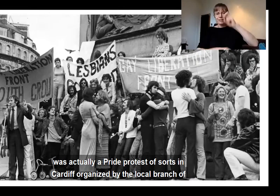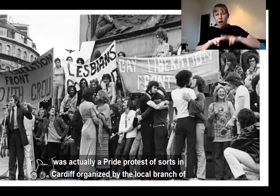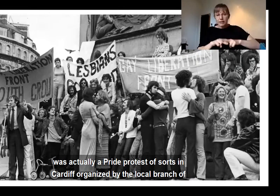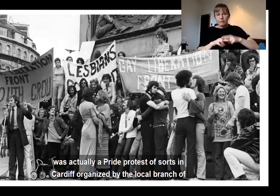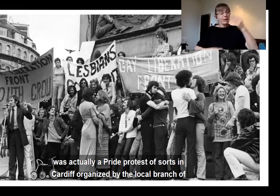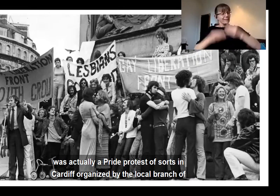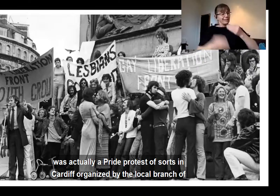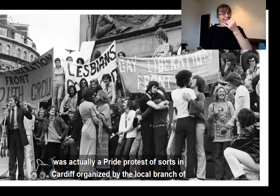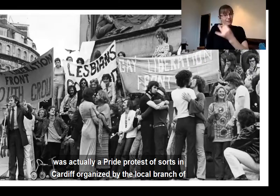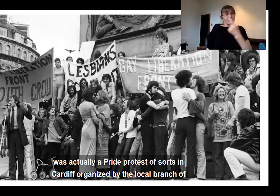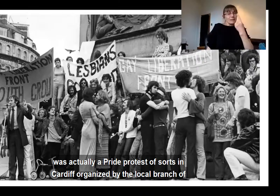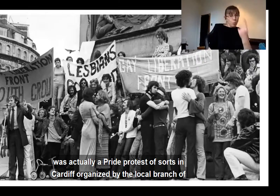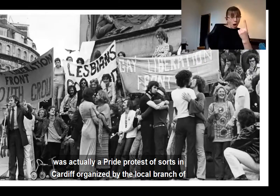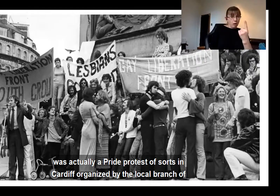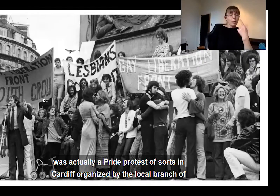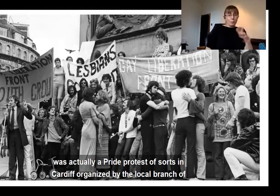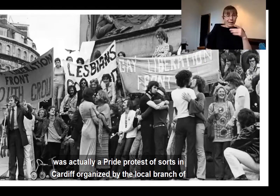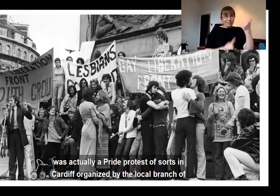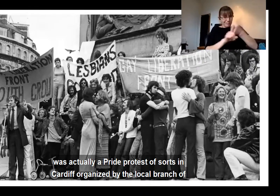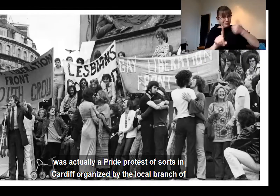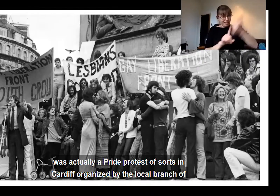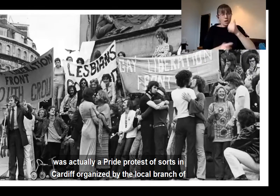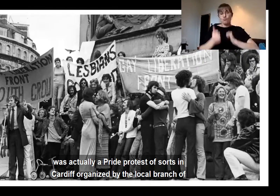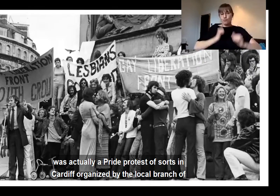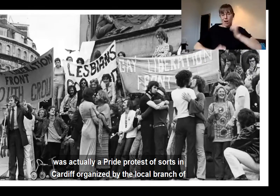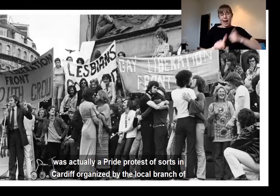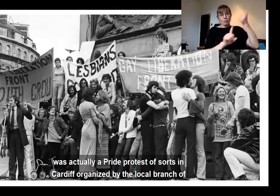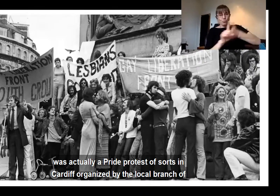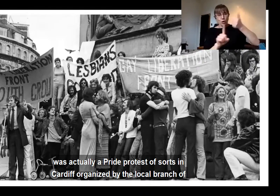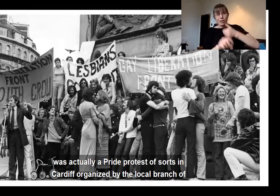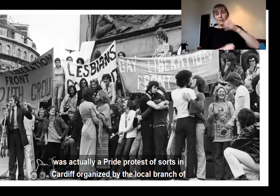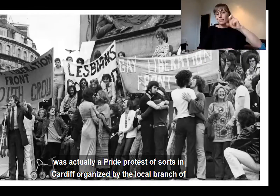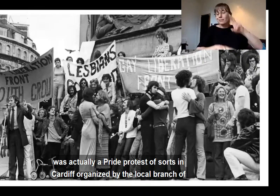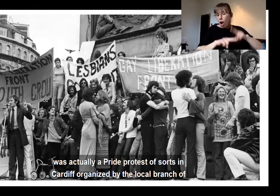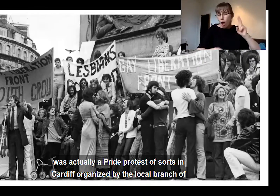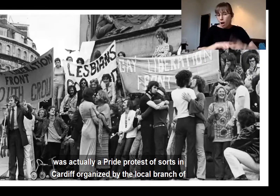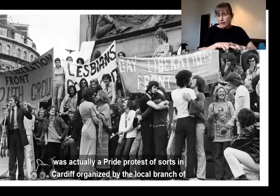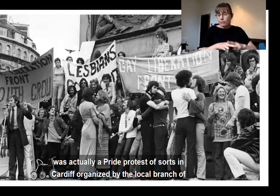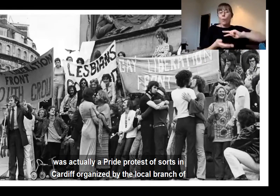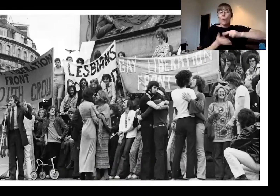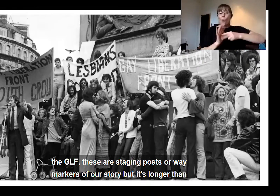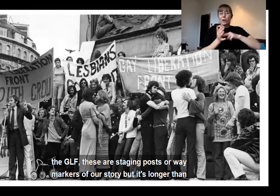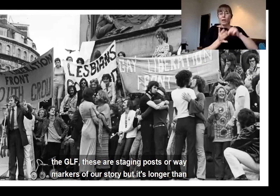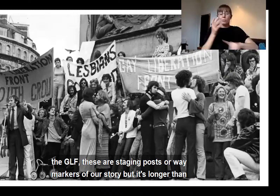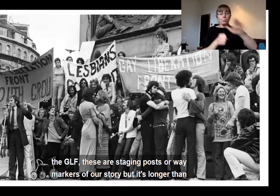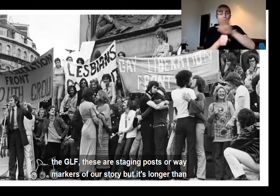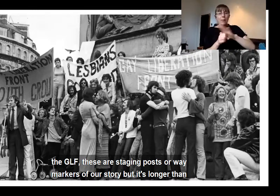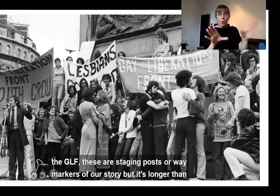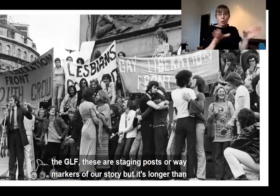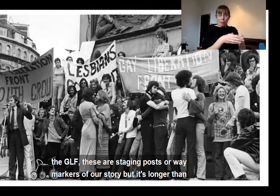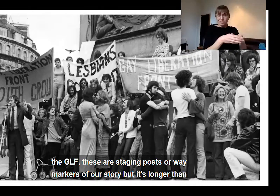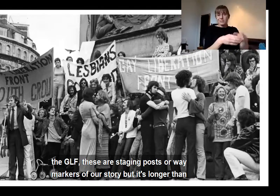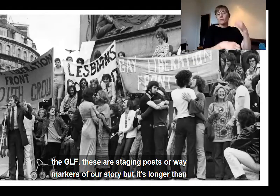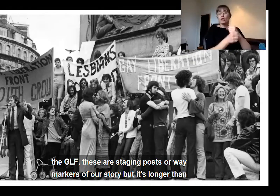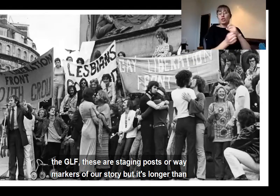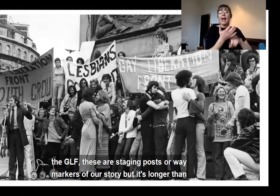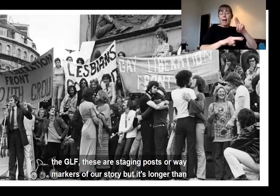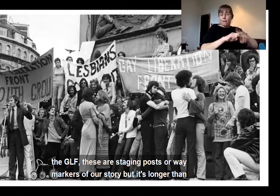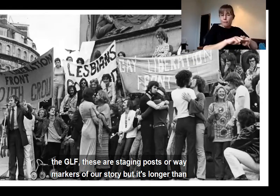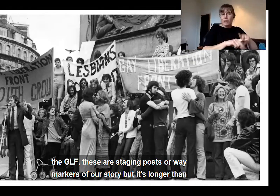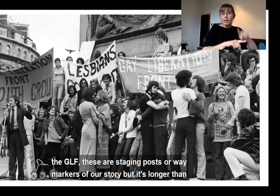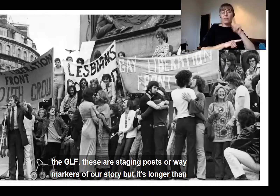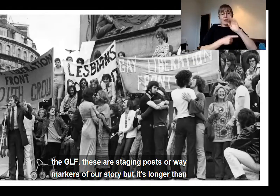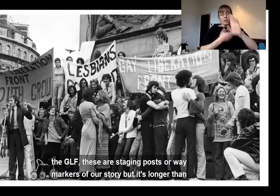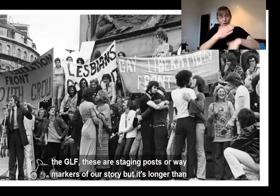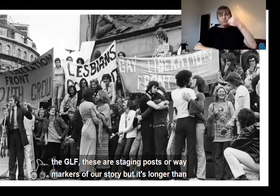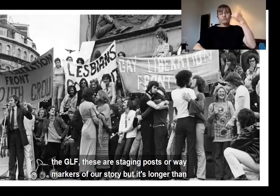when there was actually a Pride protest of sorts in Cardiff, organised by the local branch of the GLF. These are staging